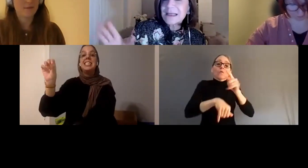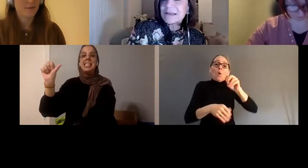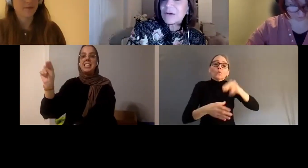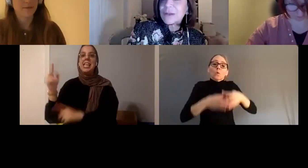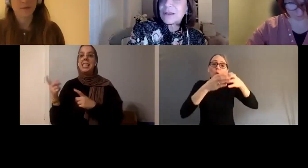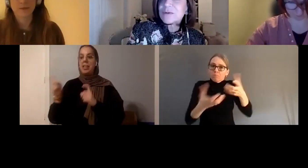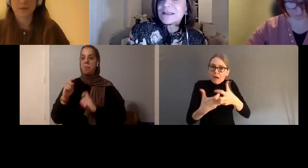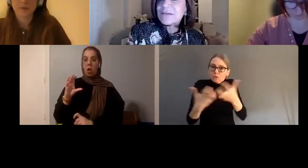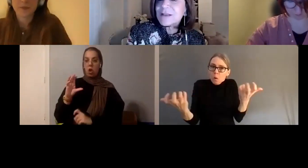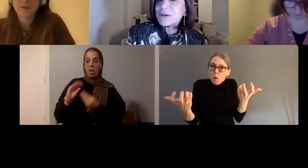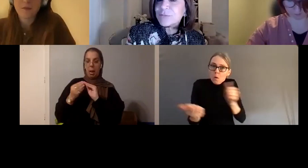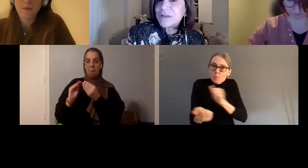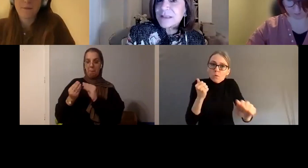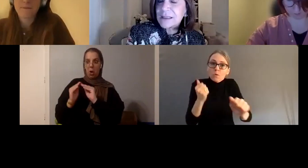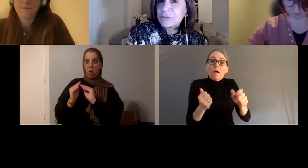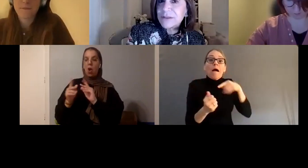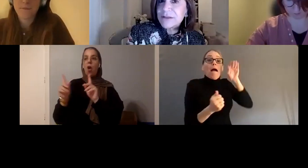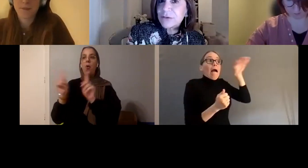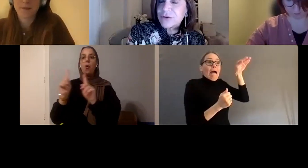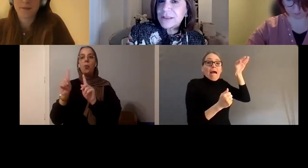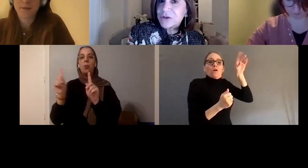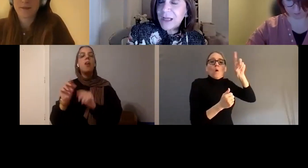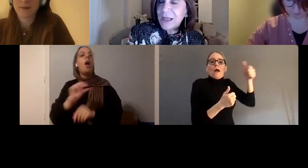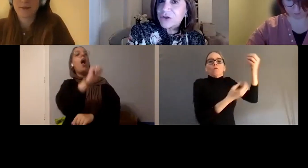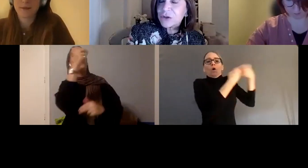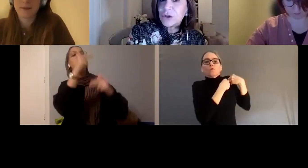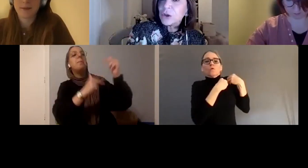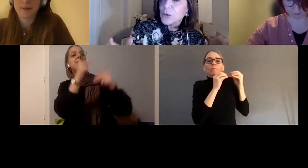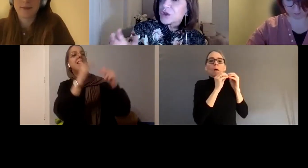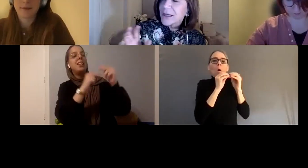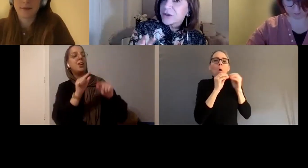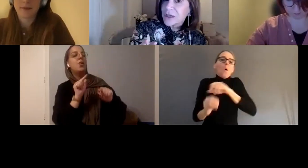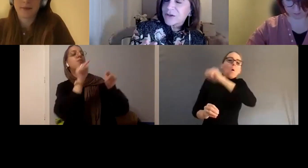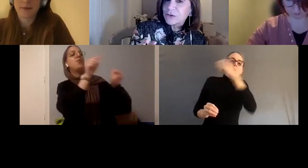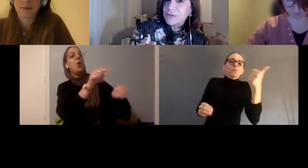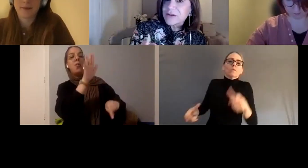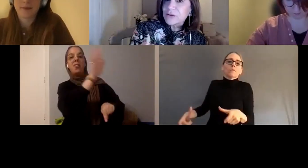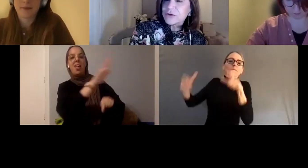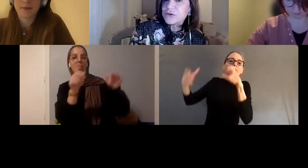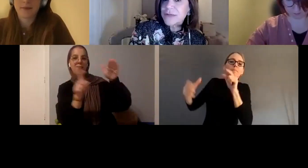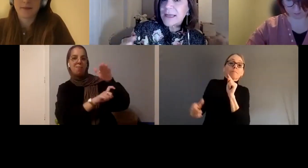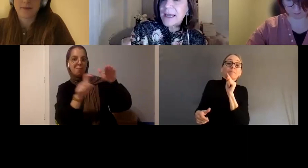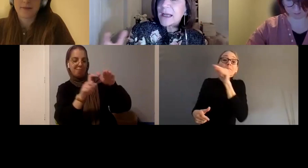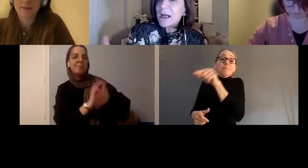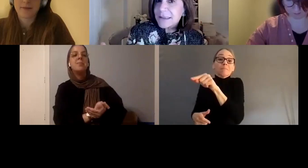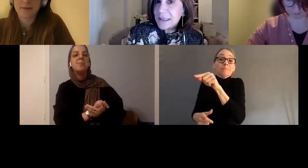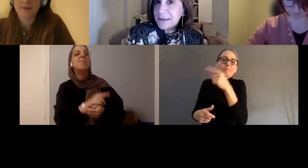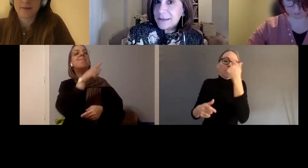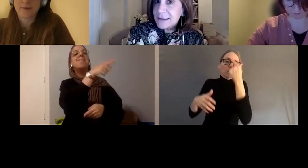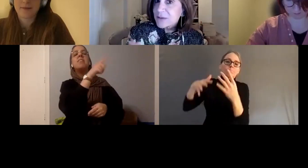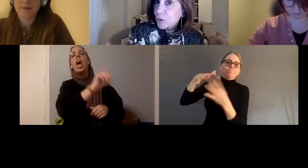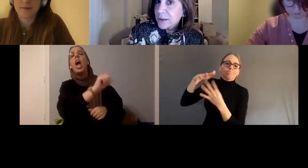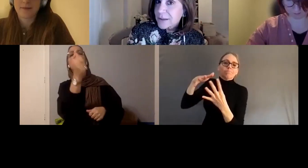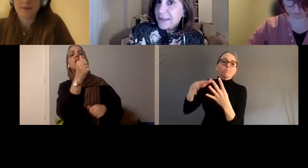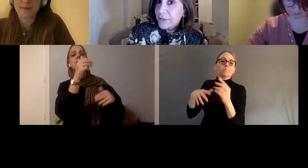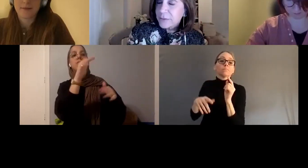the DSRE was the Division for Study and Research in Education, which had educational researchers and AI